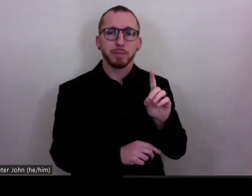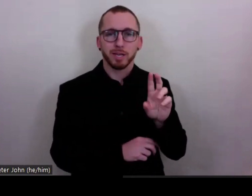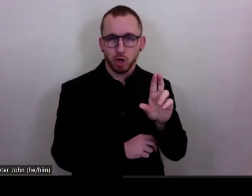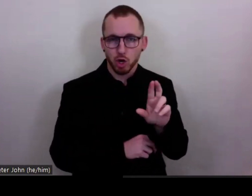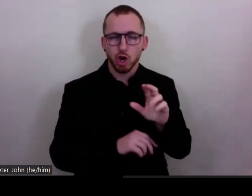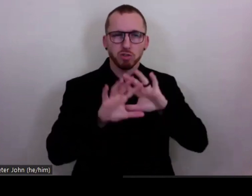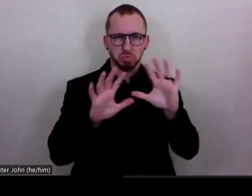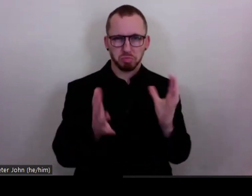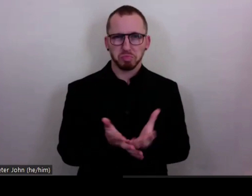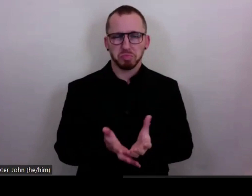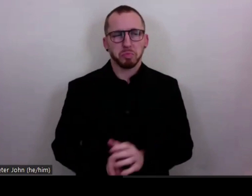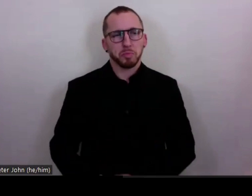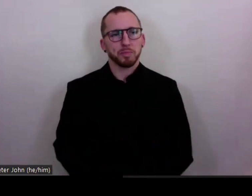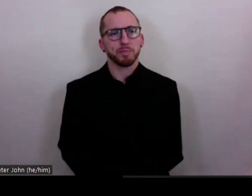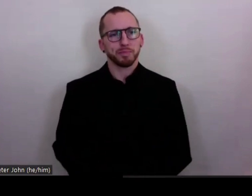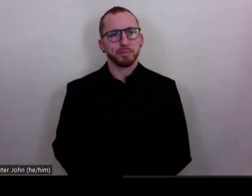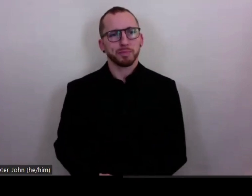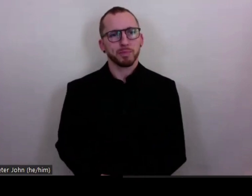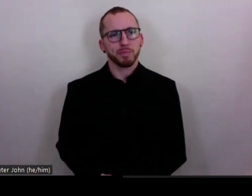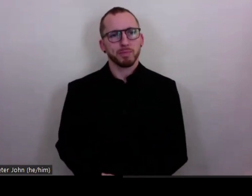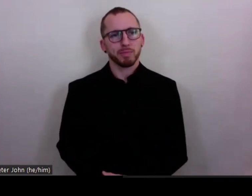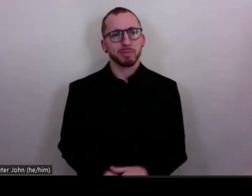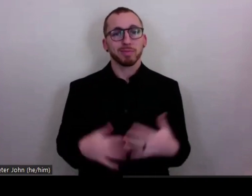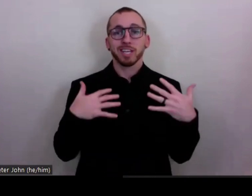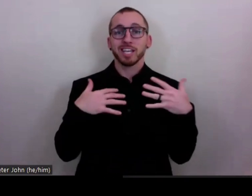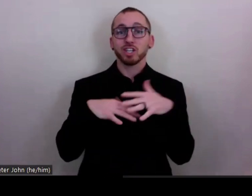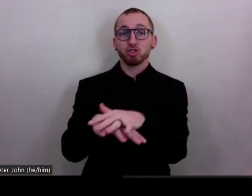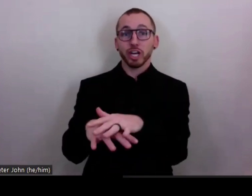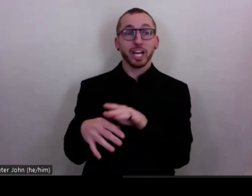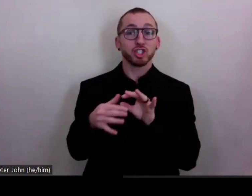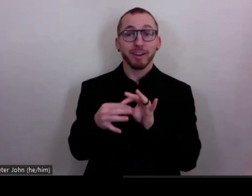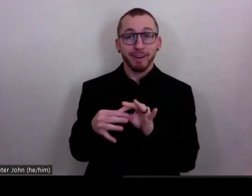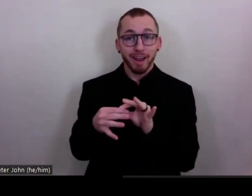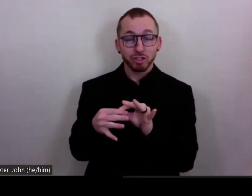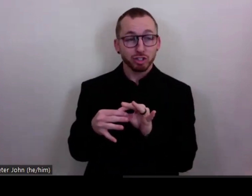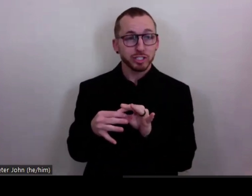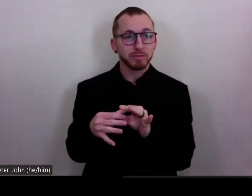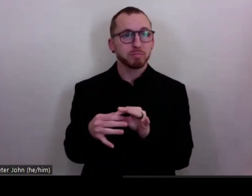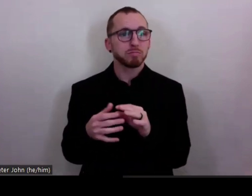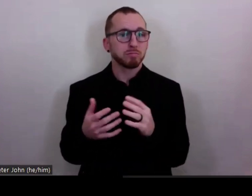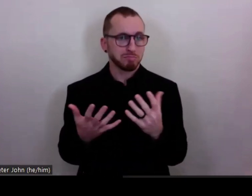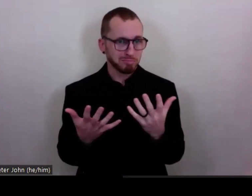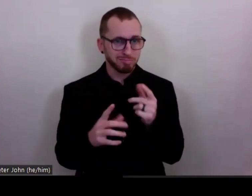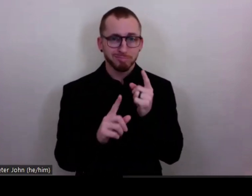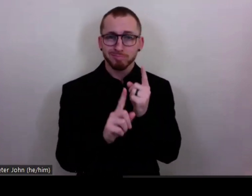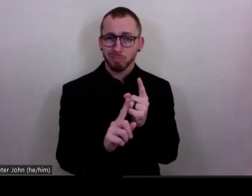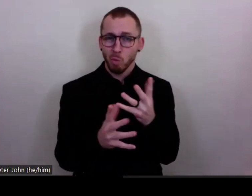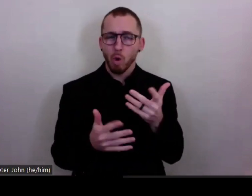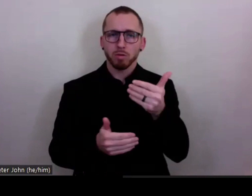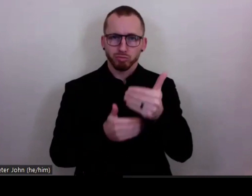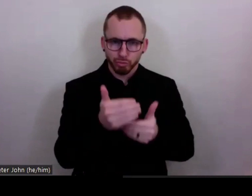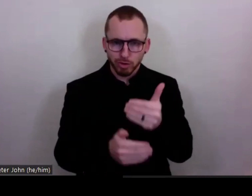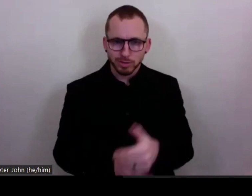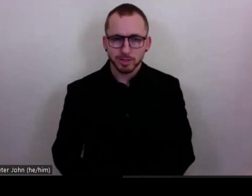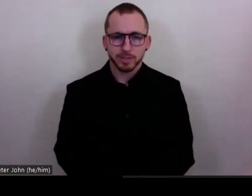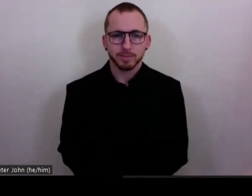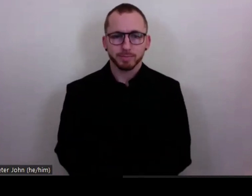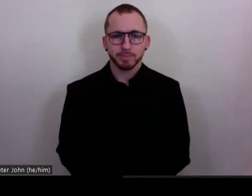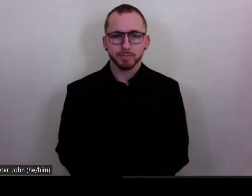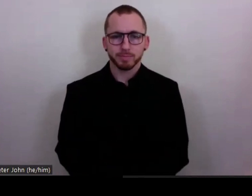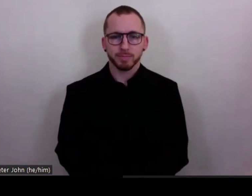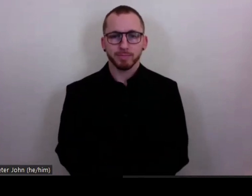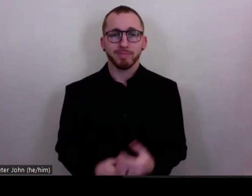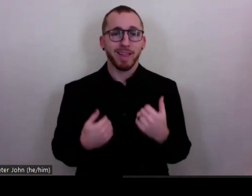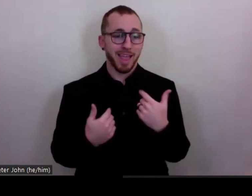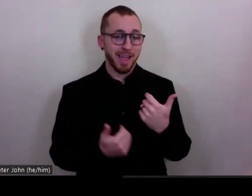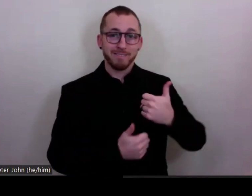Integration and reconnection is really about after you've done trauma processing, you have a veteran who's really safe and